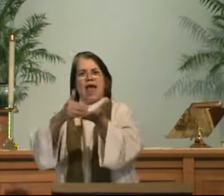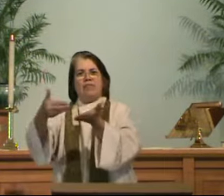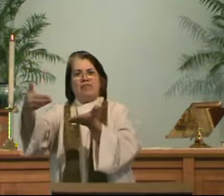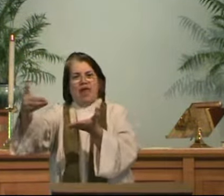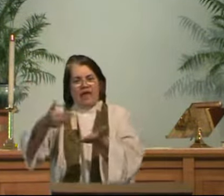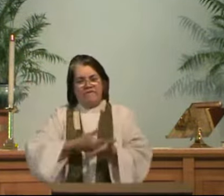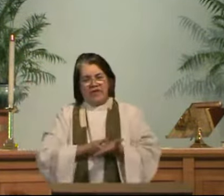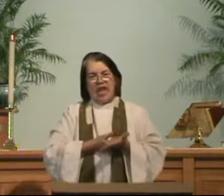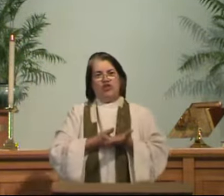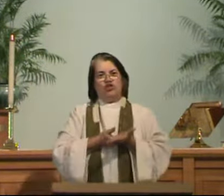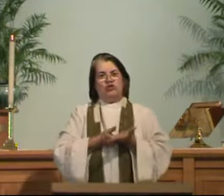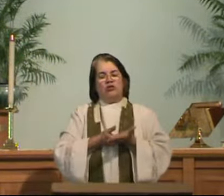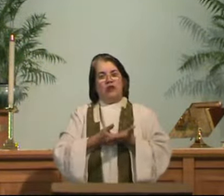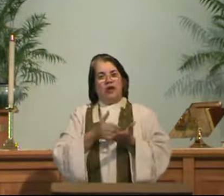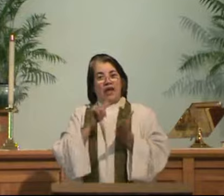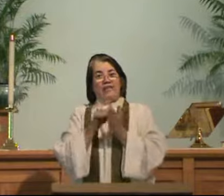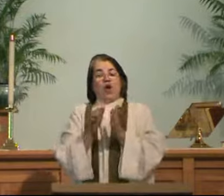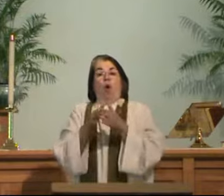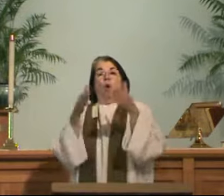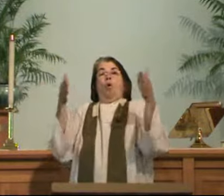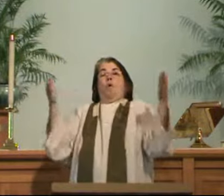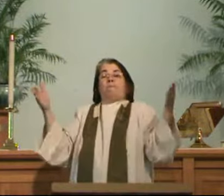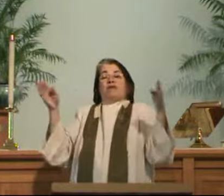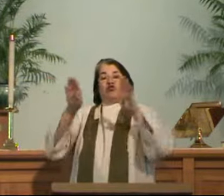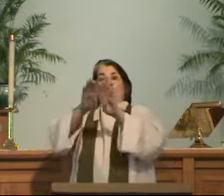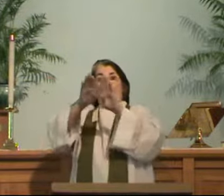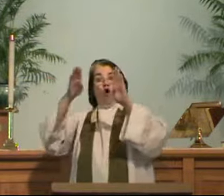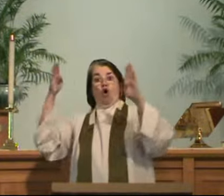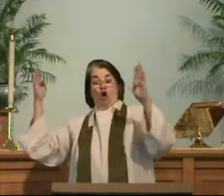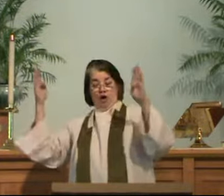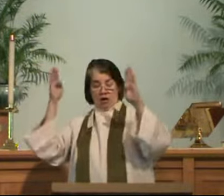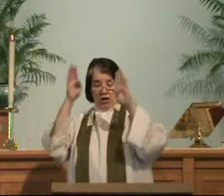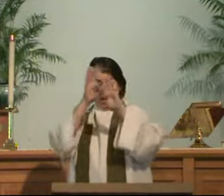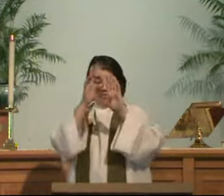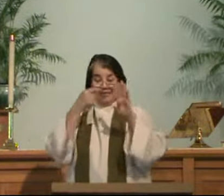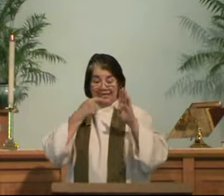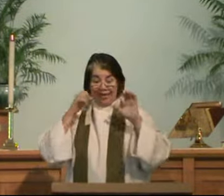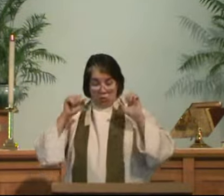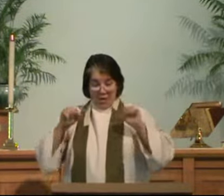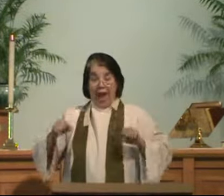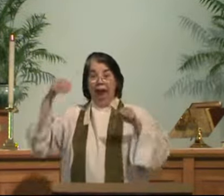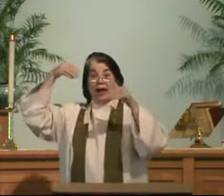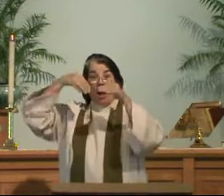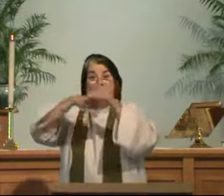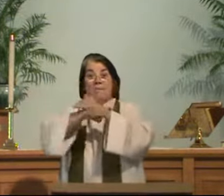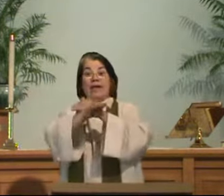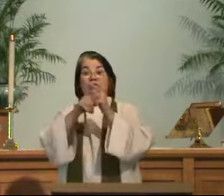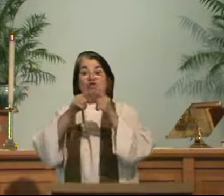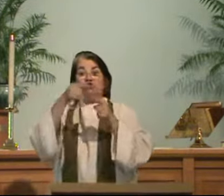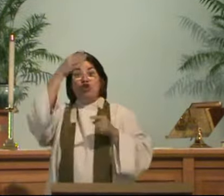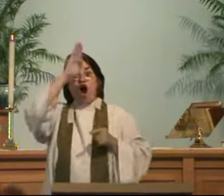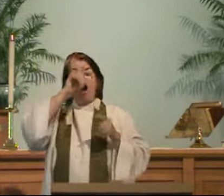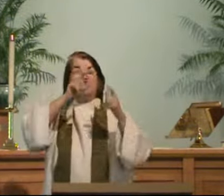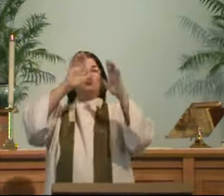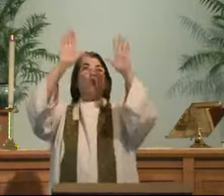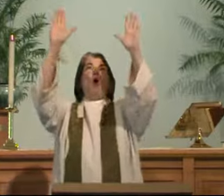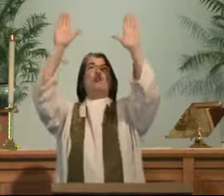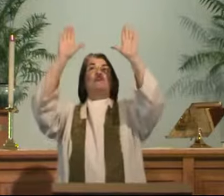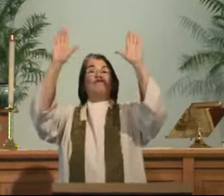again invitation. The open door that says we can't come in to God's